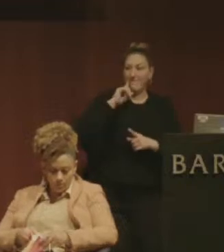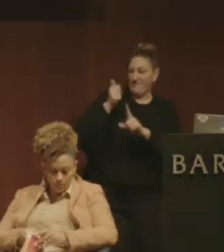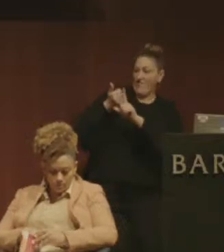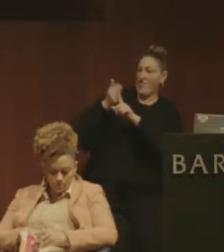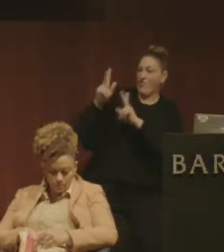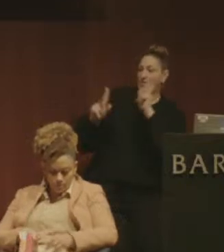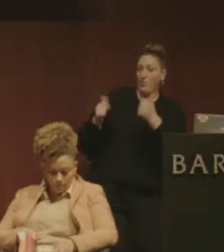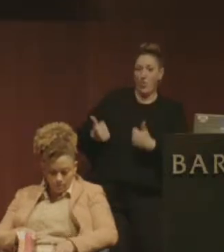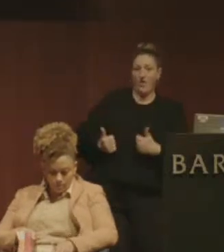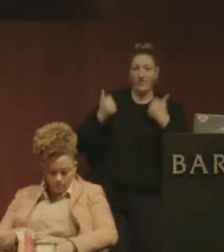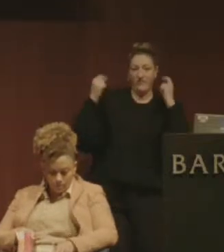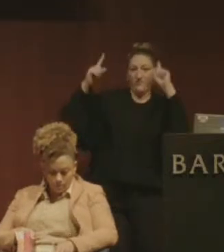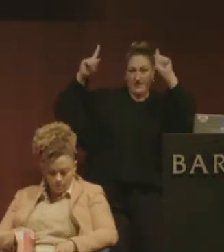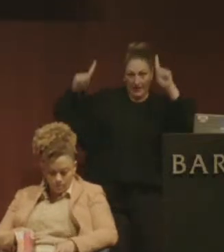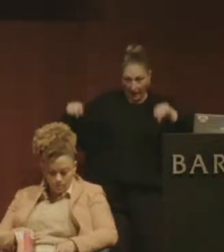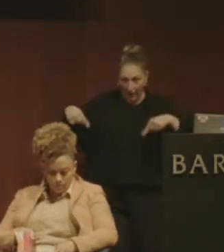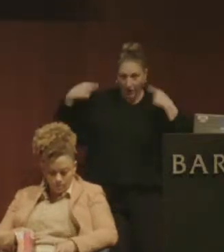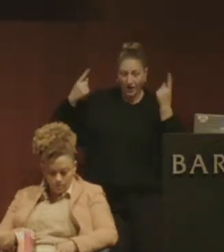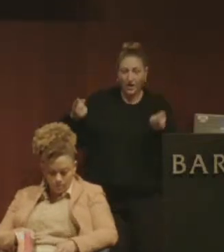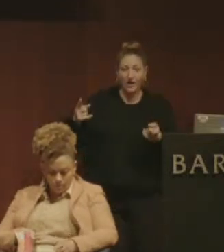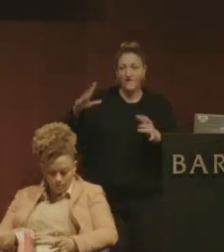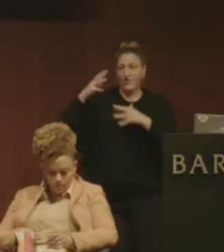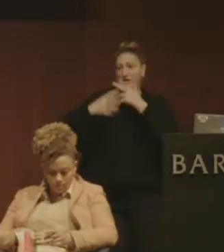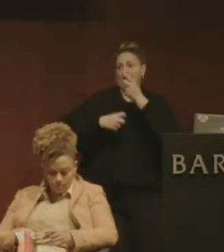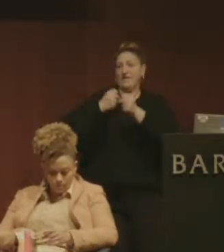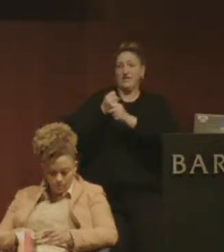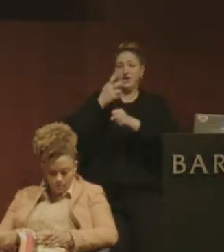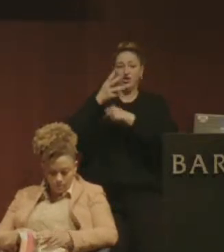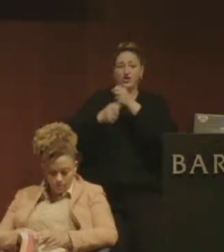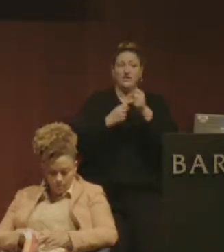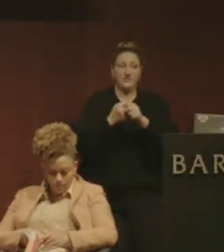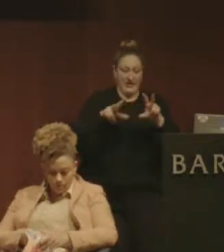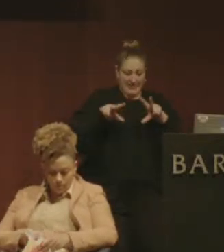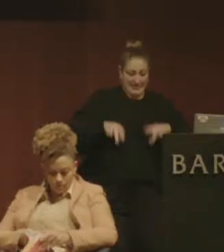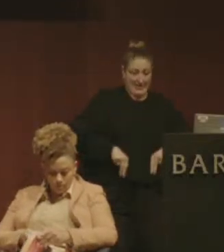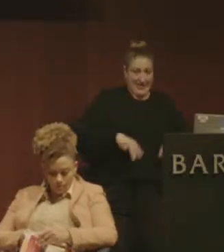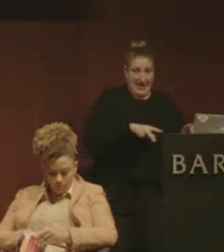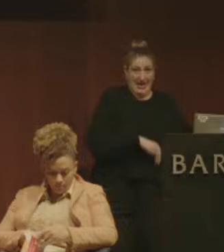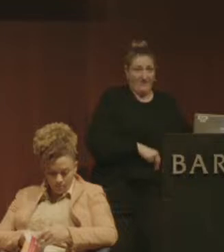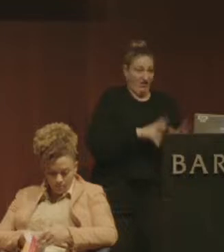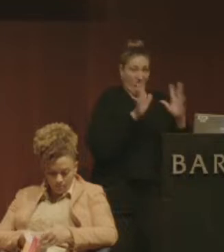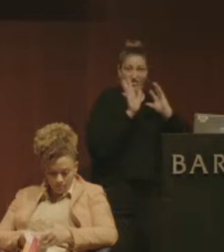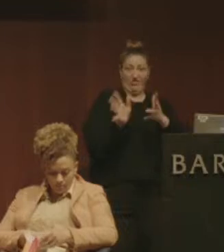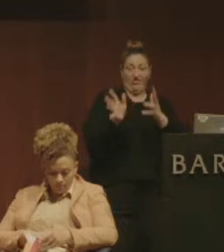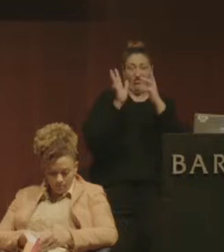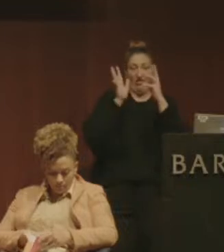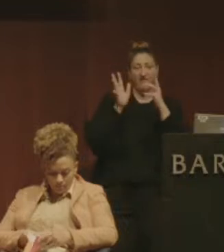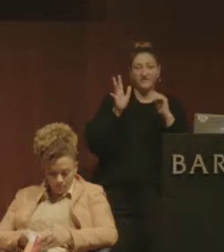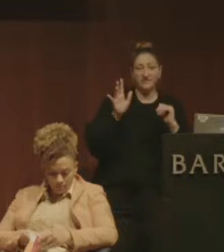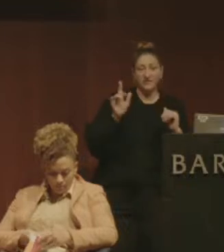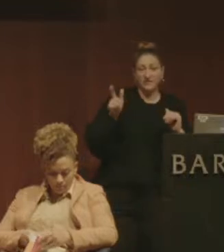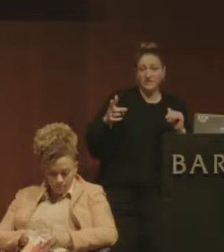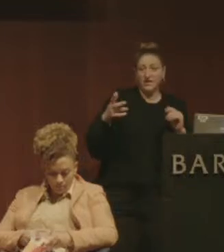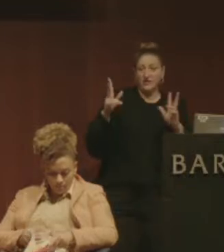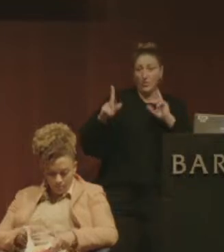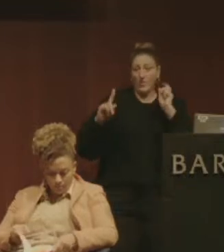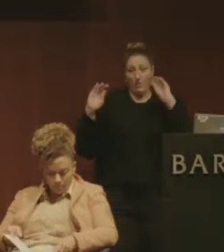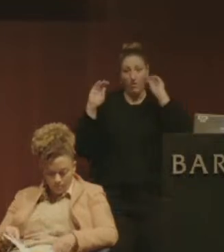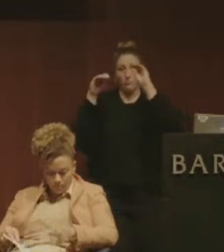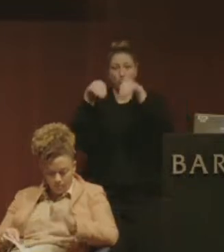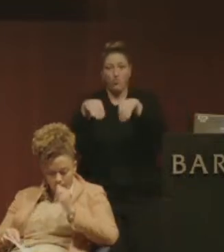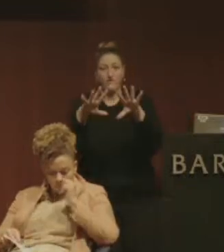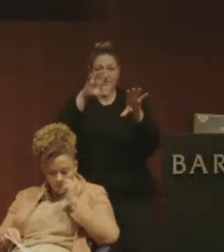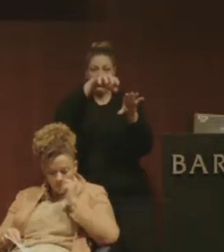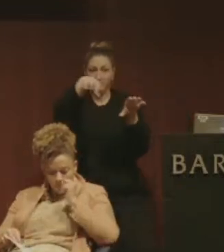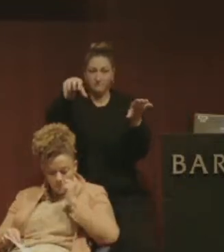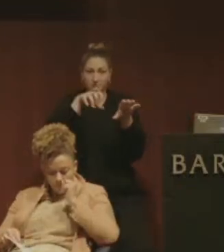the permission of the Bahian Navy after they abandoned it for military purposes. For coastal residents, slavery and the colonial